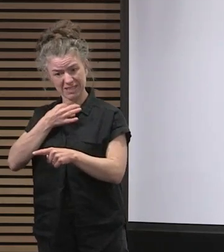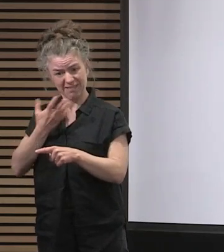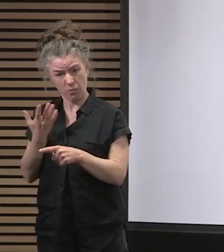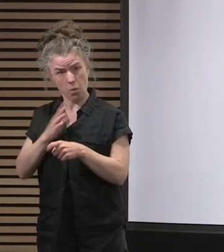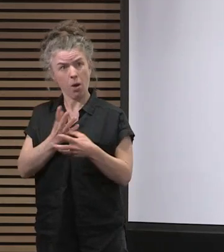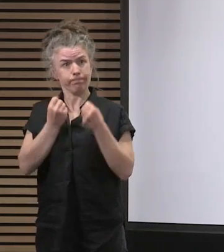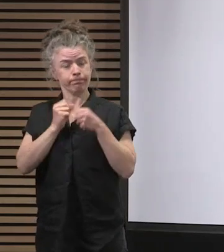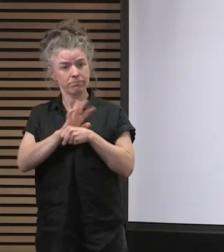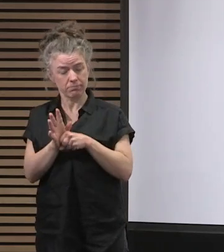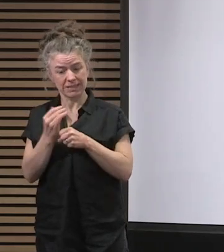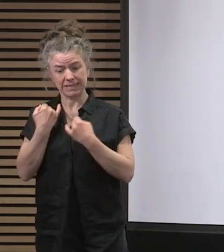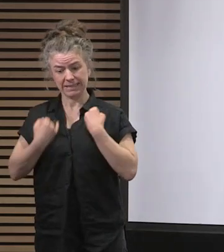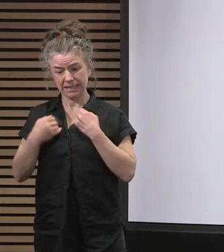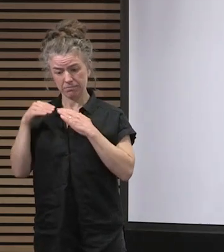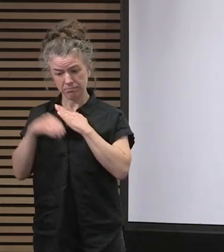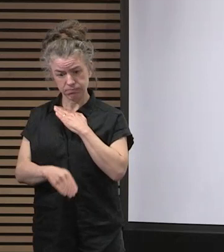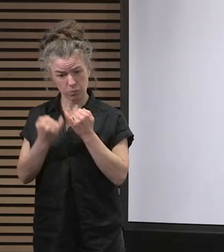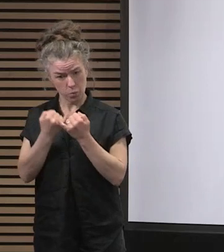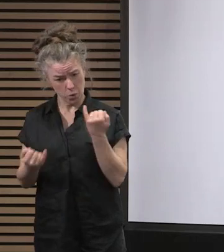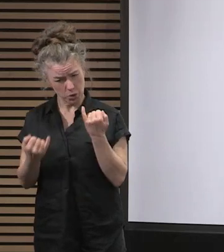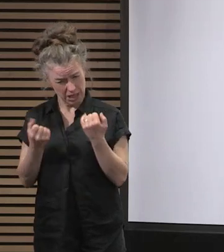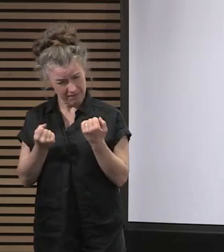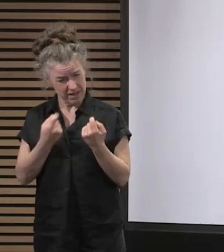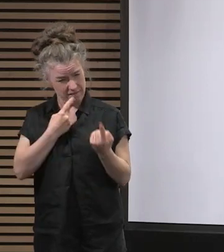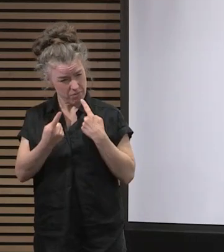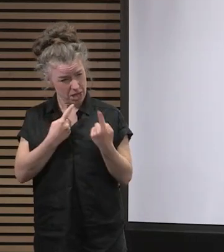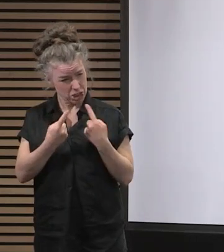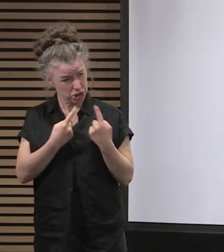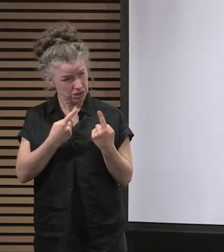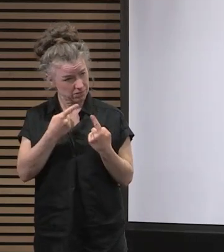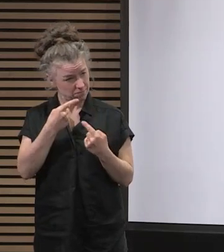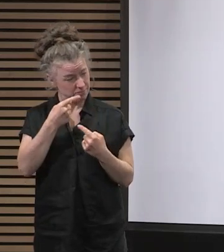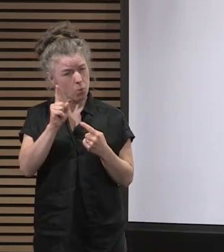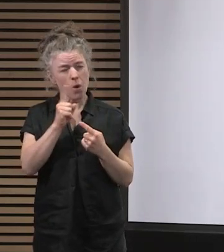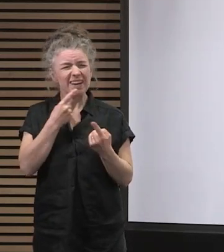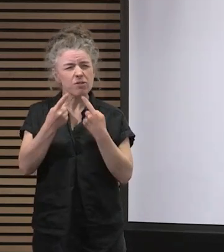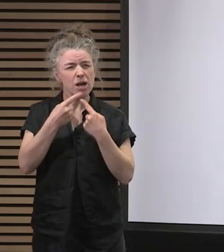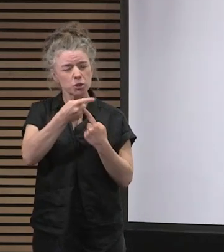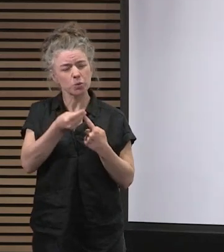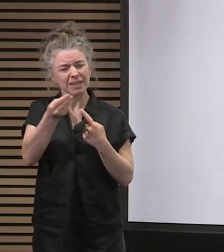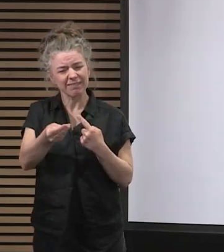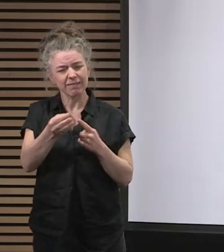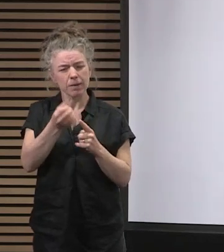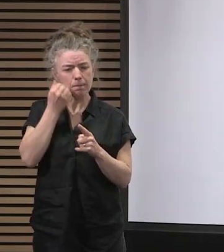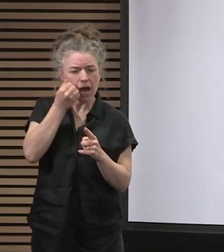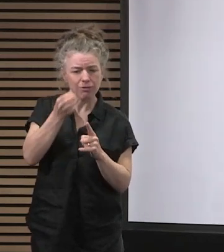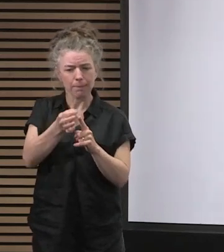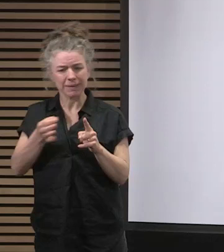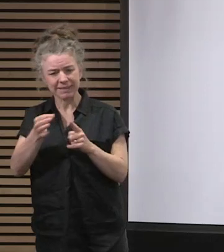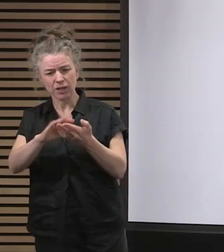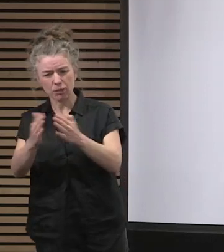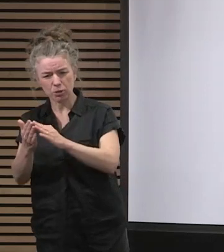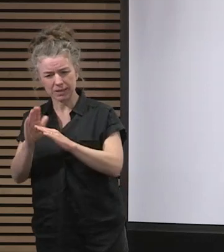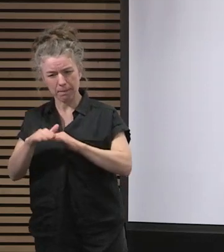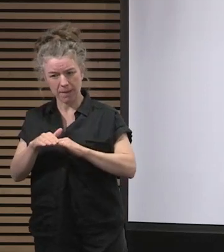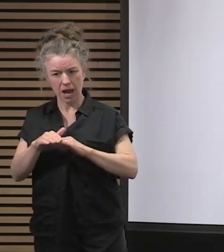across a lot of health areas? Is there really sort of specific detailed advice going to those communities around this? Yes, there is, and there's quite a